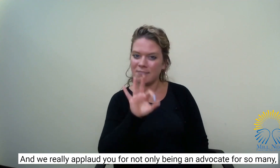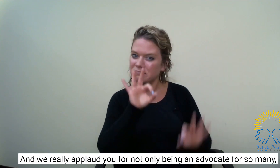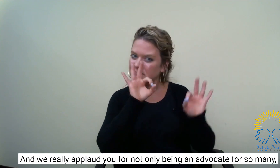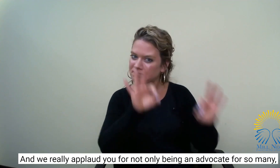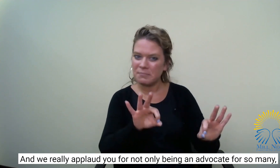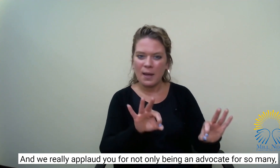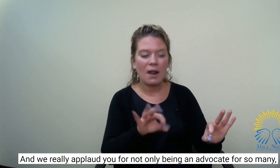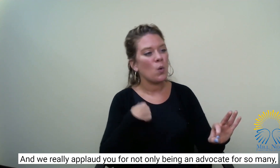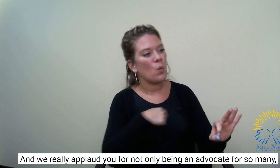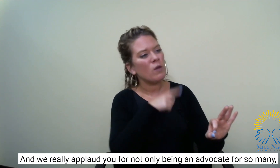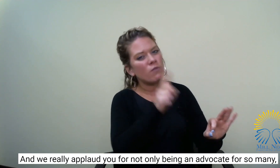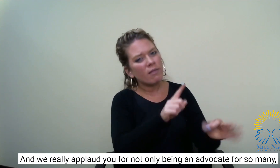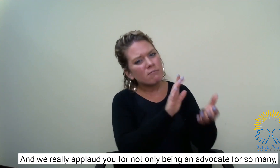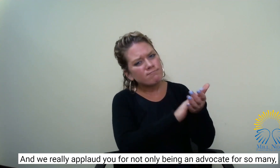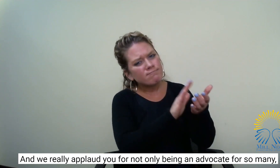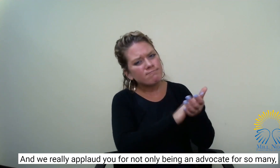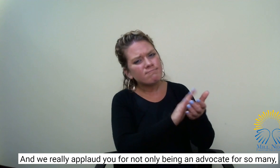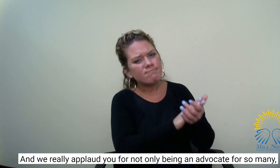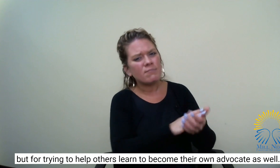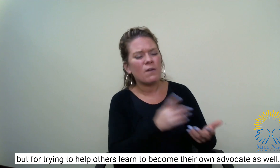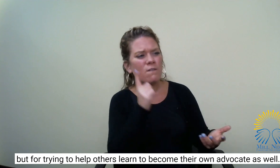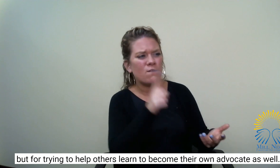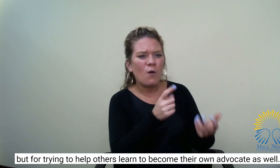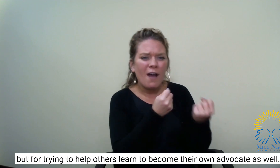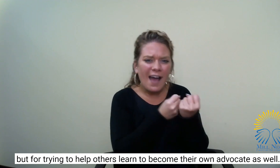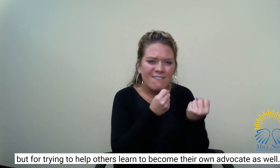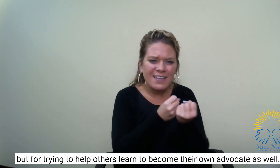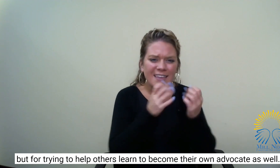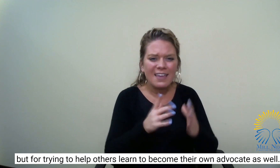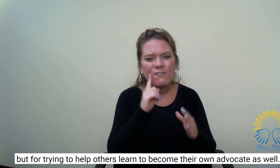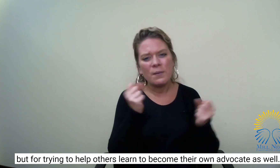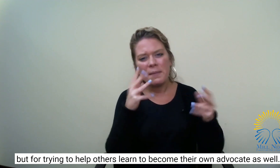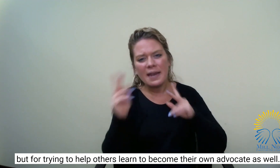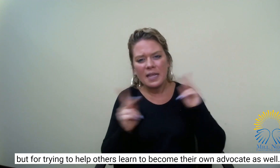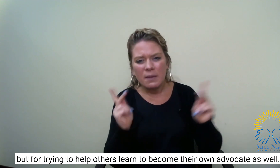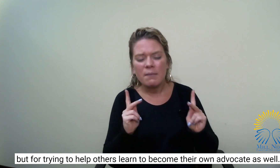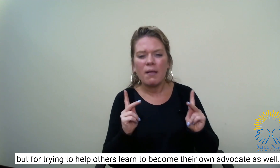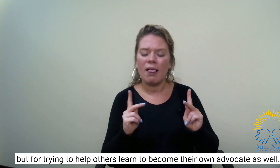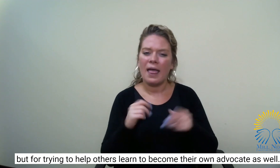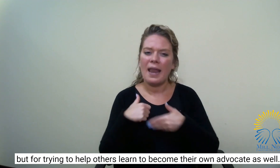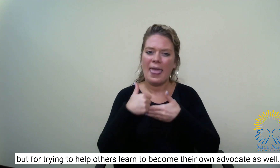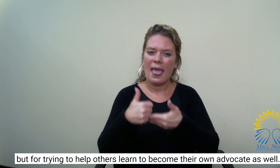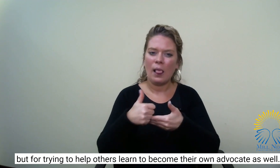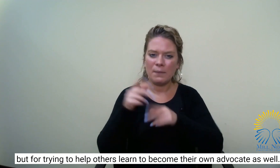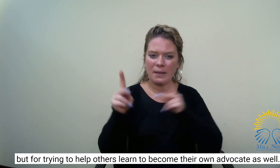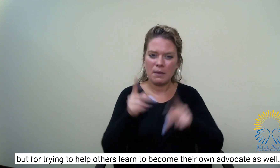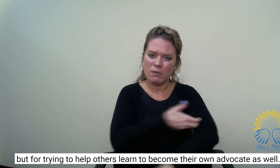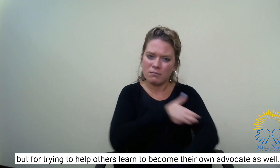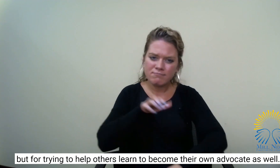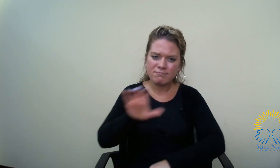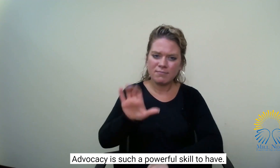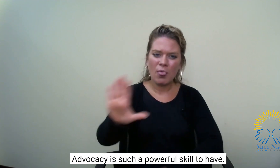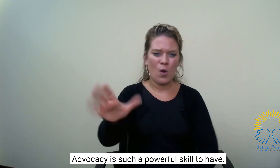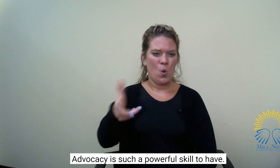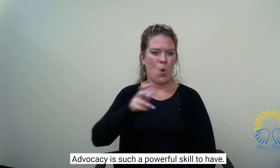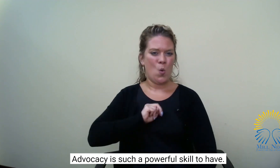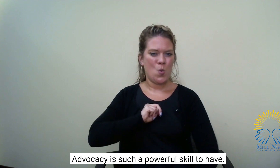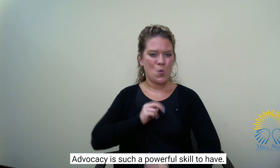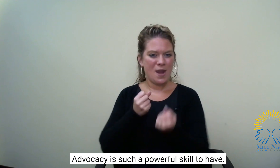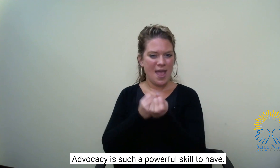you for not only being an advocate for so many, but for trying to help others learn to become their own advocate as well. Advocacy is such a